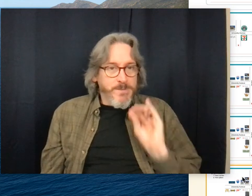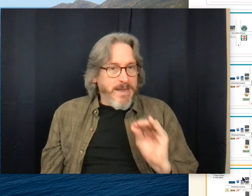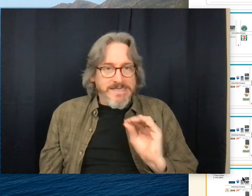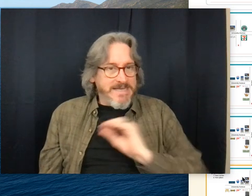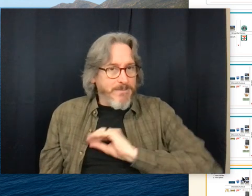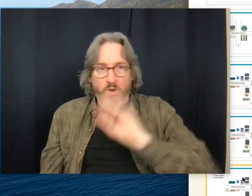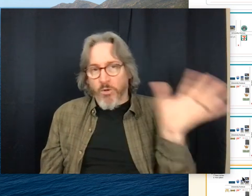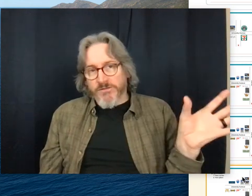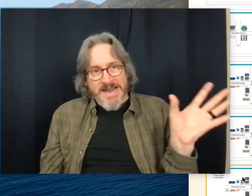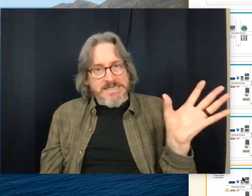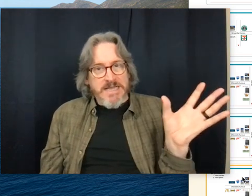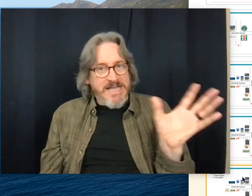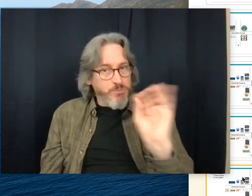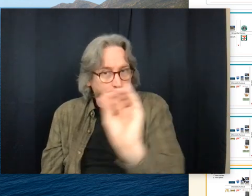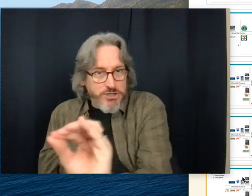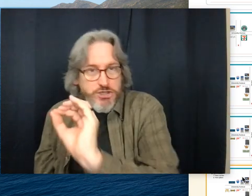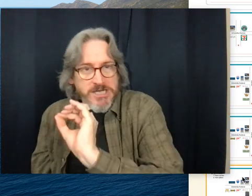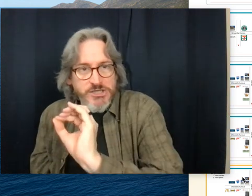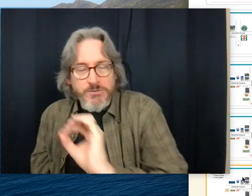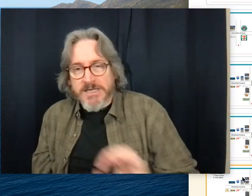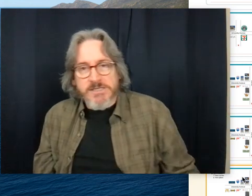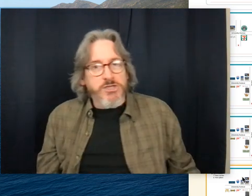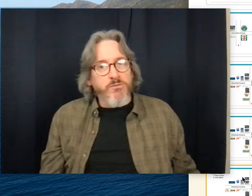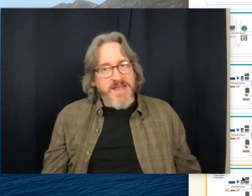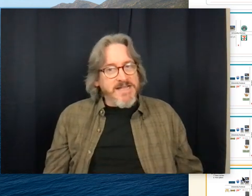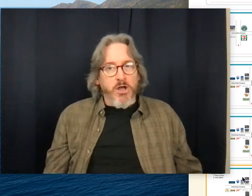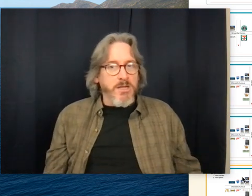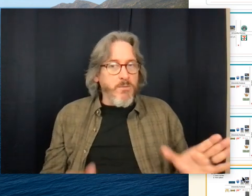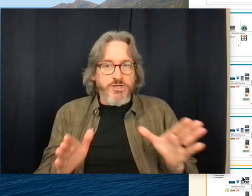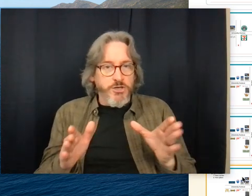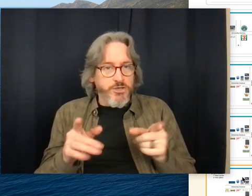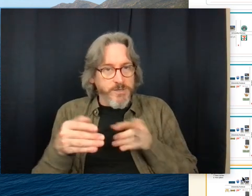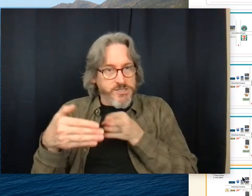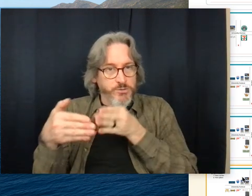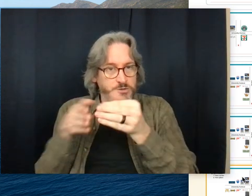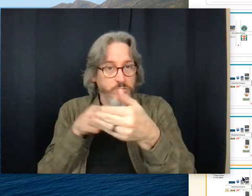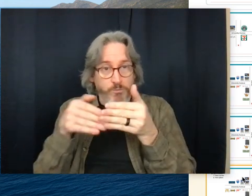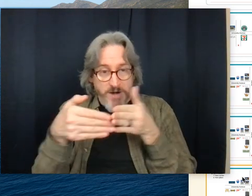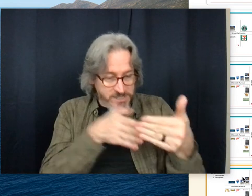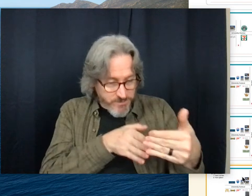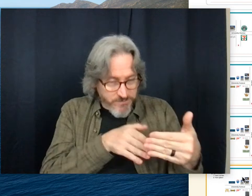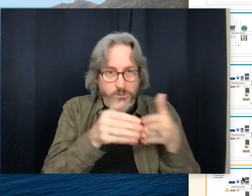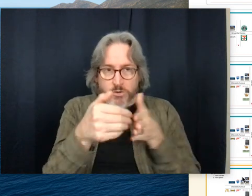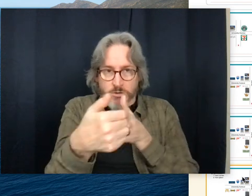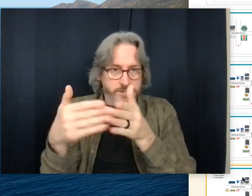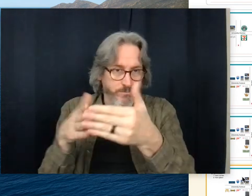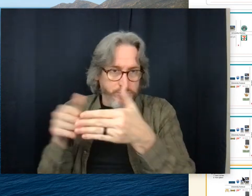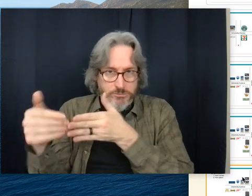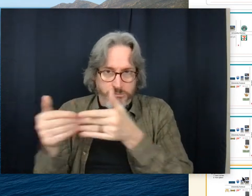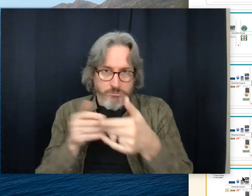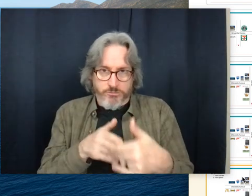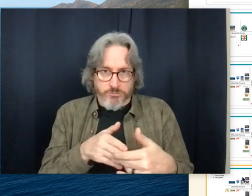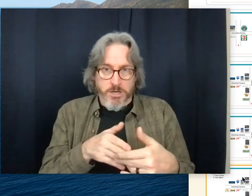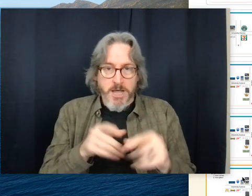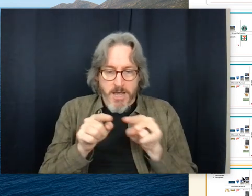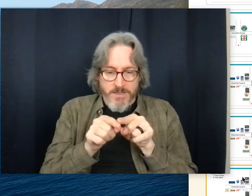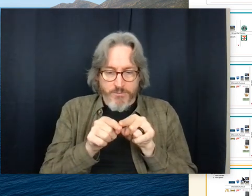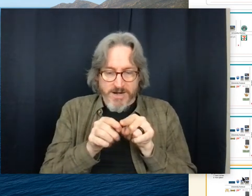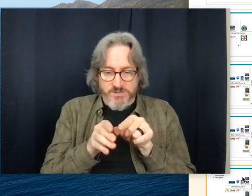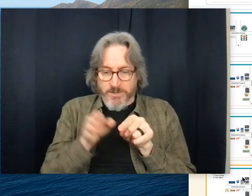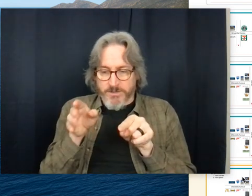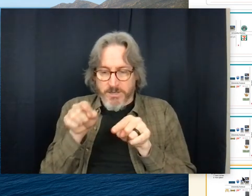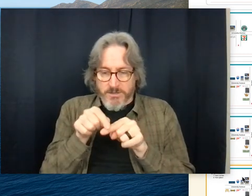So it's a baby step. The next class, we would just do this. So that's all I want you to do is to practice with the four corners